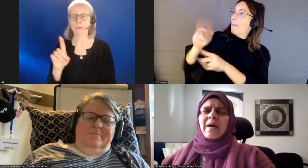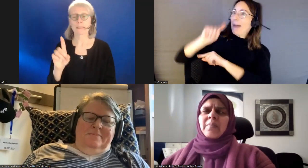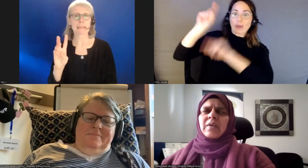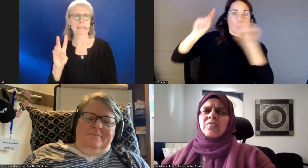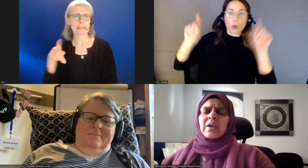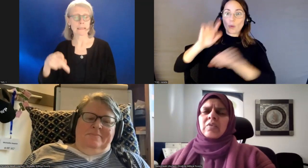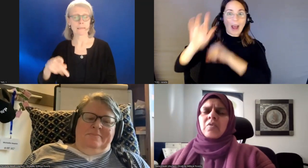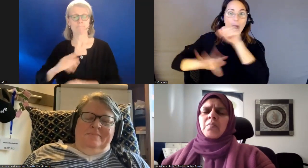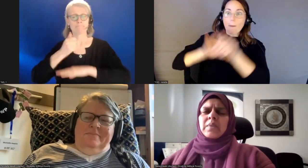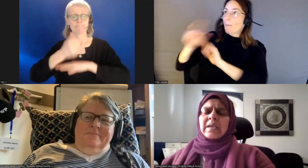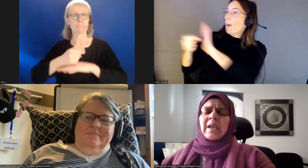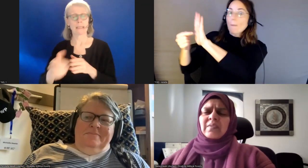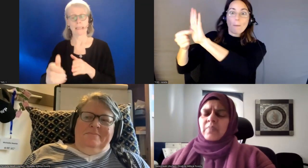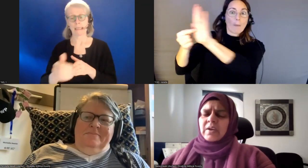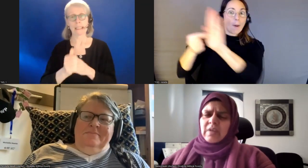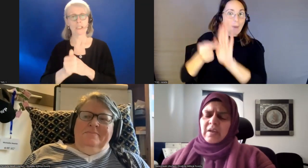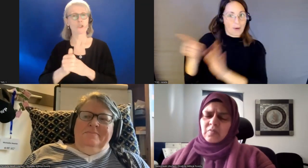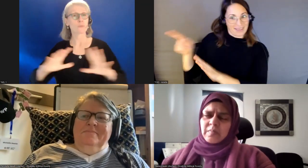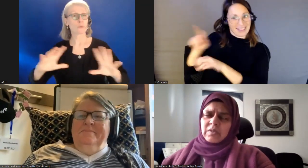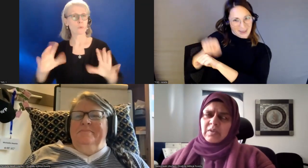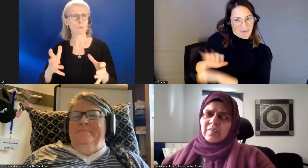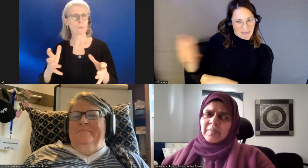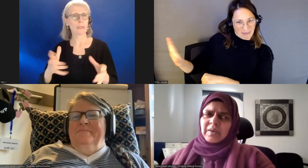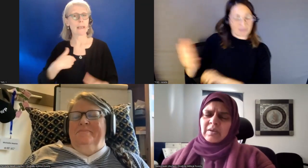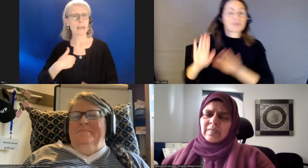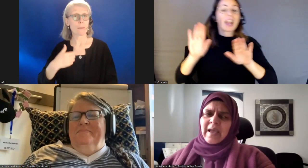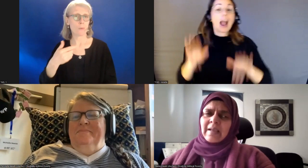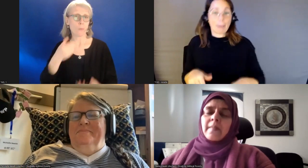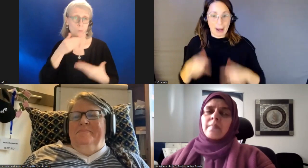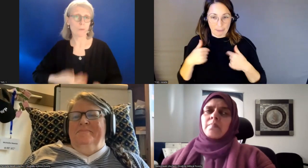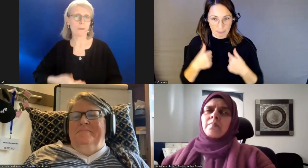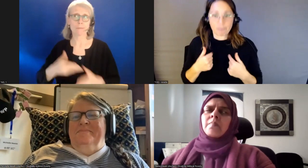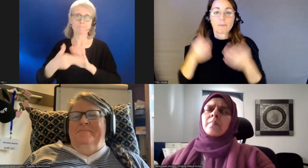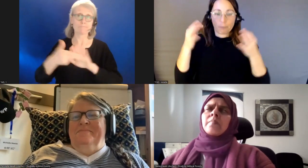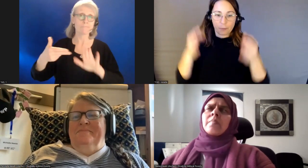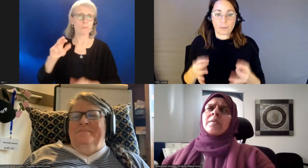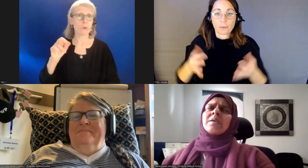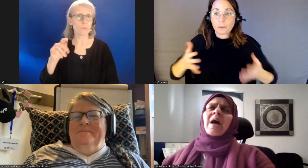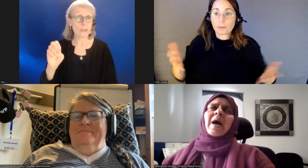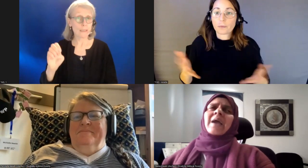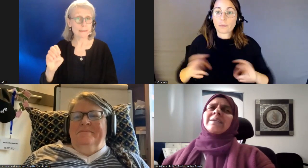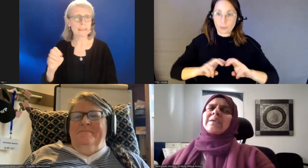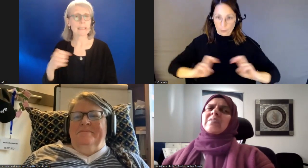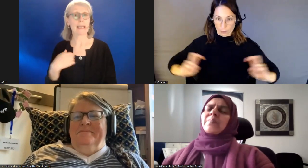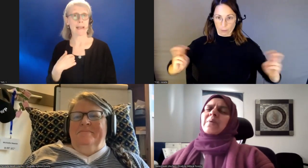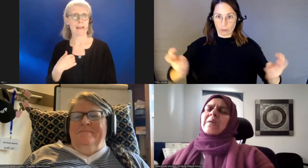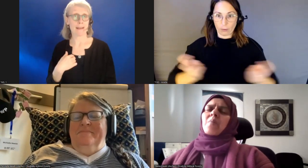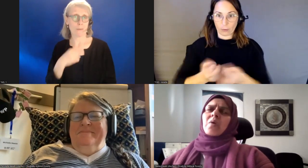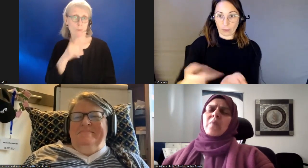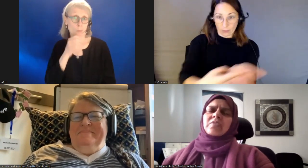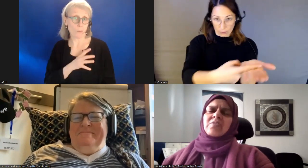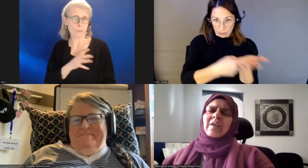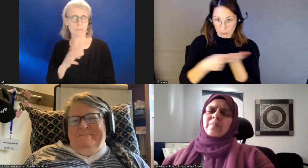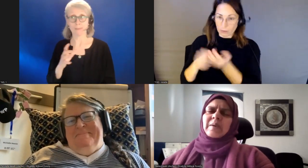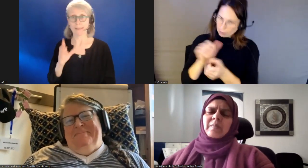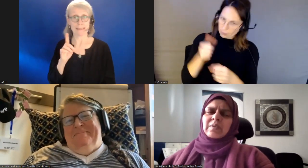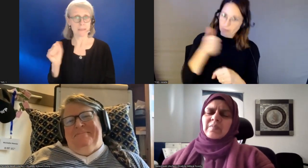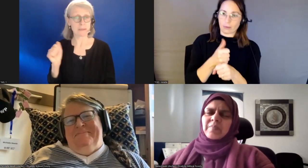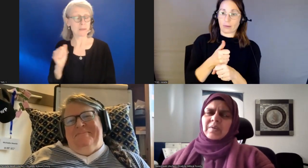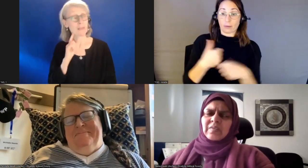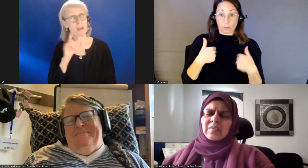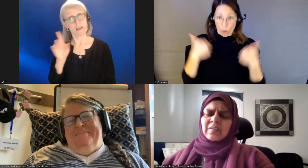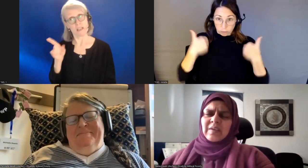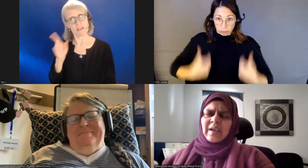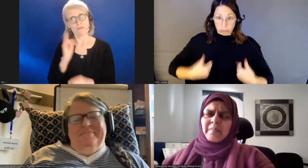was established, and me as a racialized woman with a disability said, I need to bring more racialized people